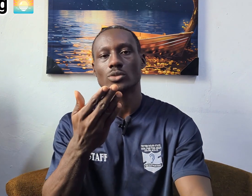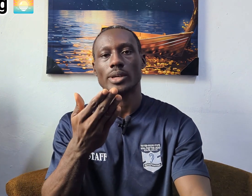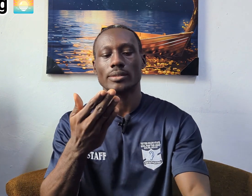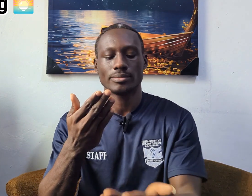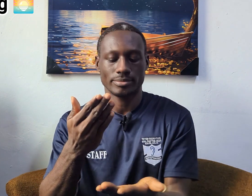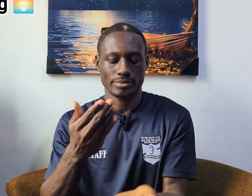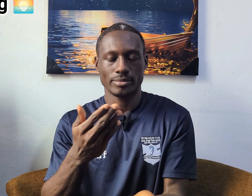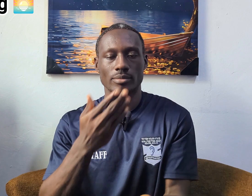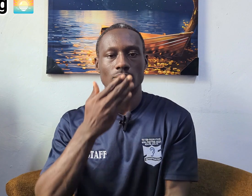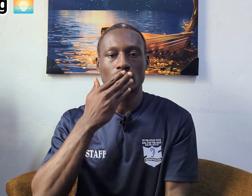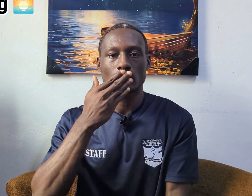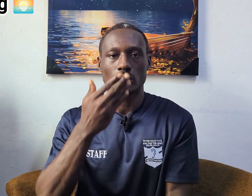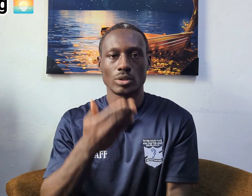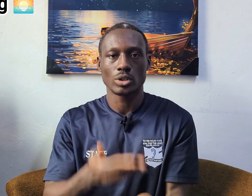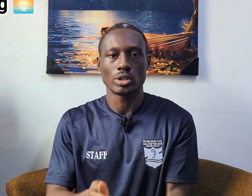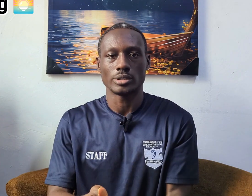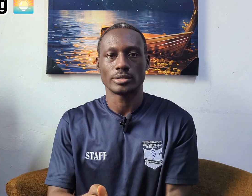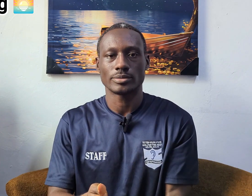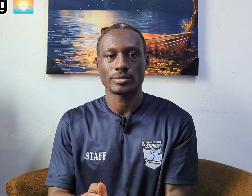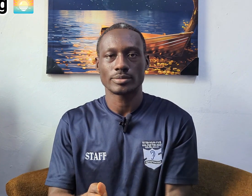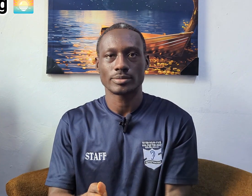way, good,